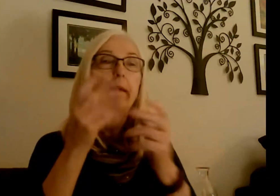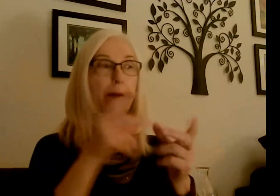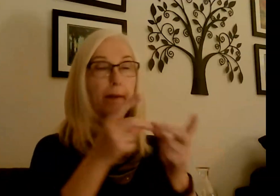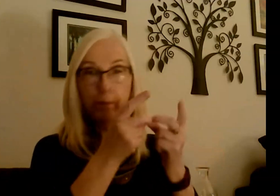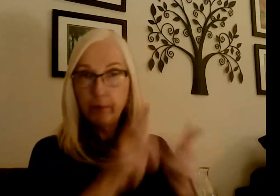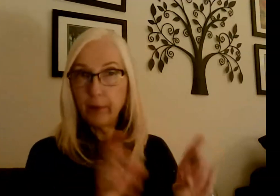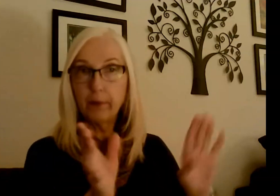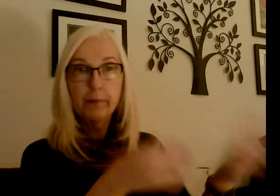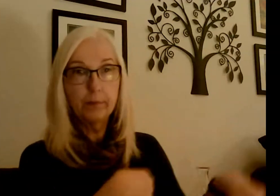meat.